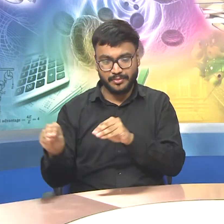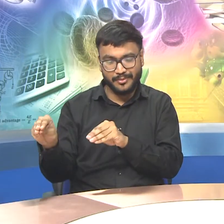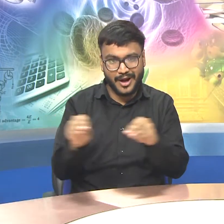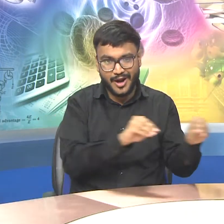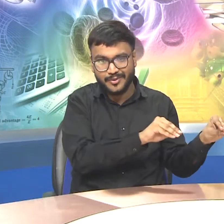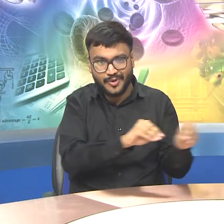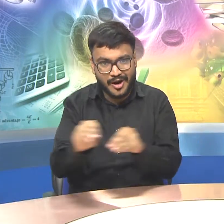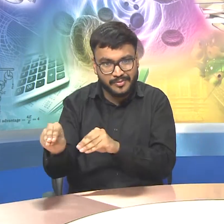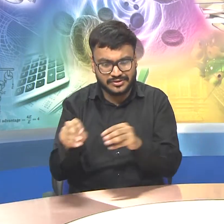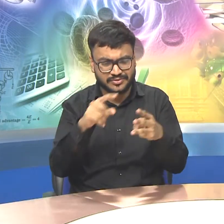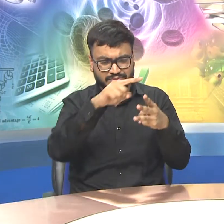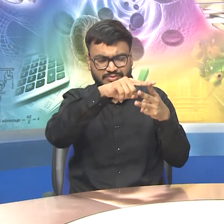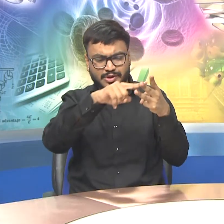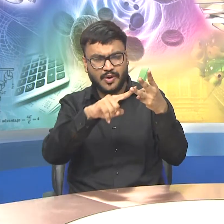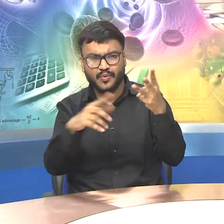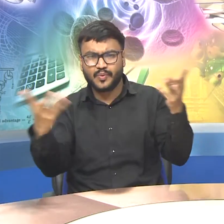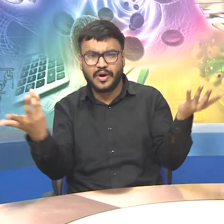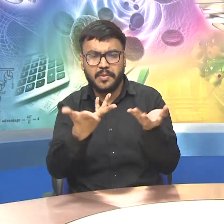And third is movement.